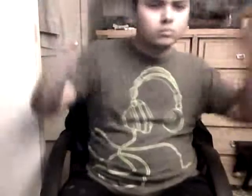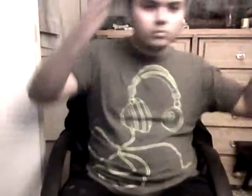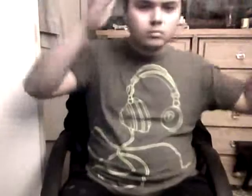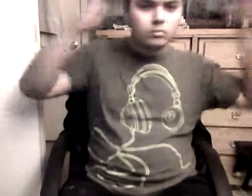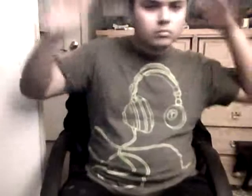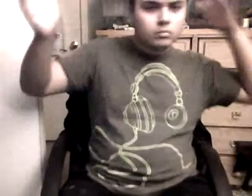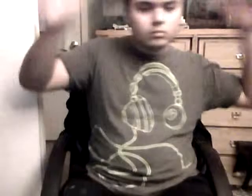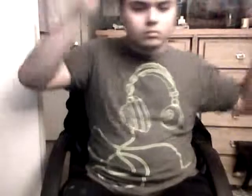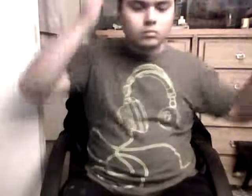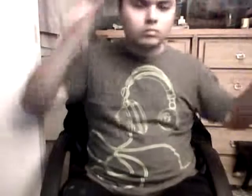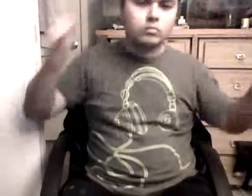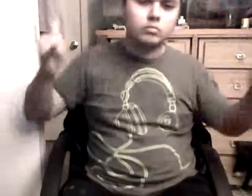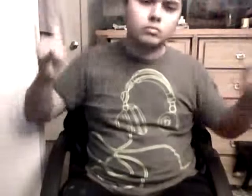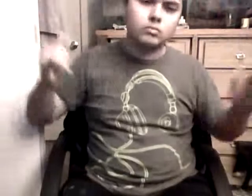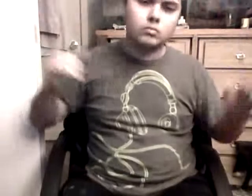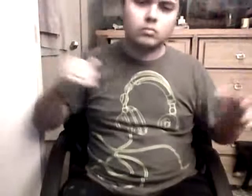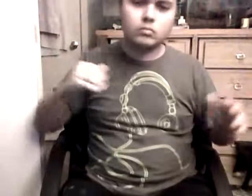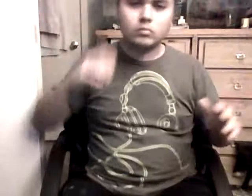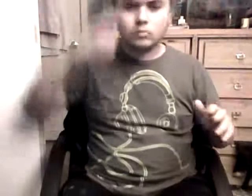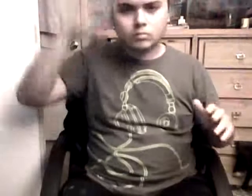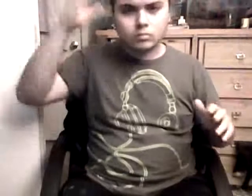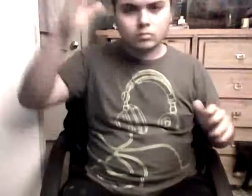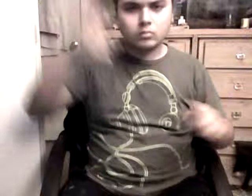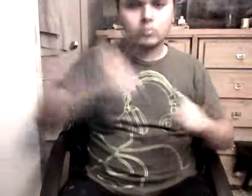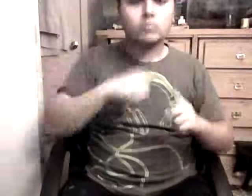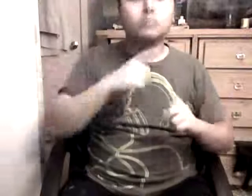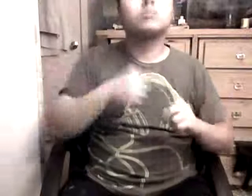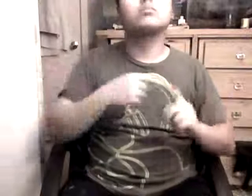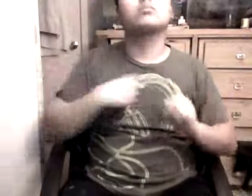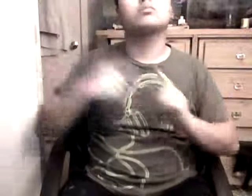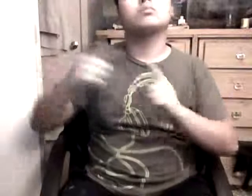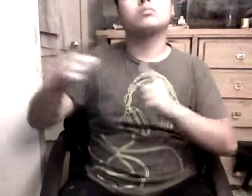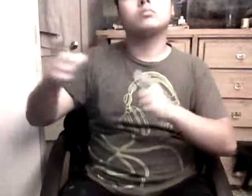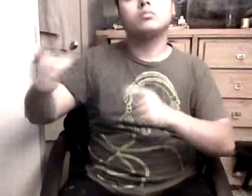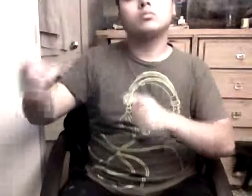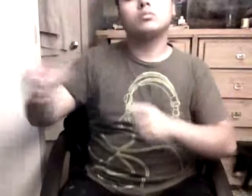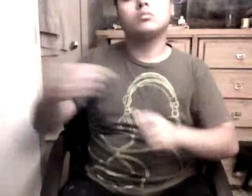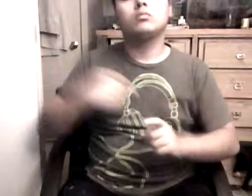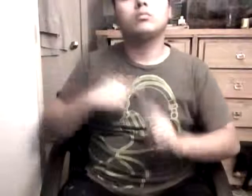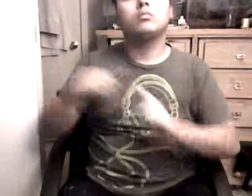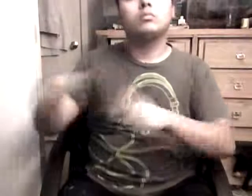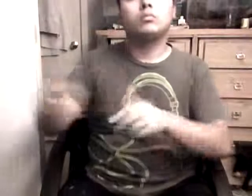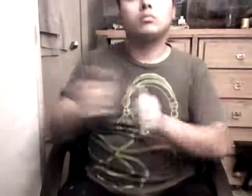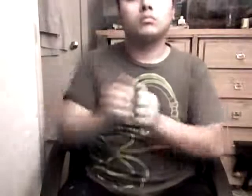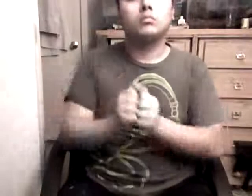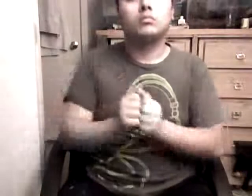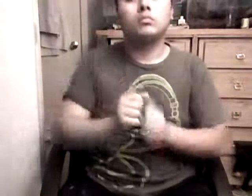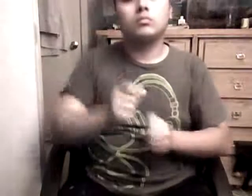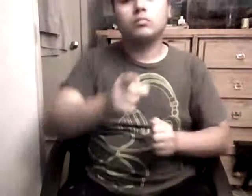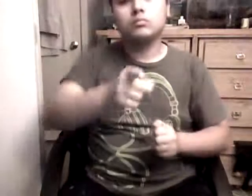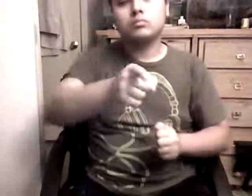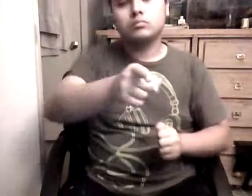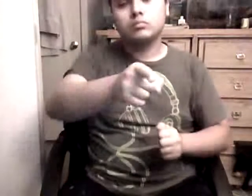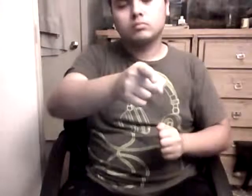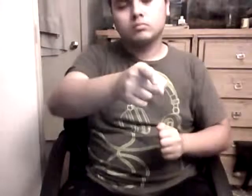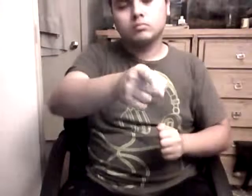by the wind Oh, and I go there I go there with you